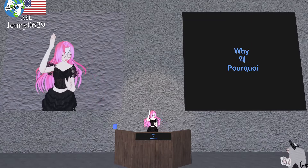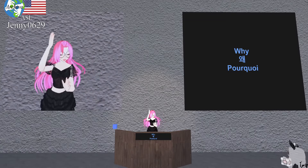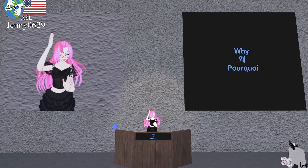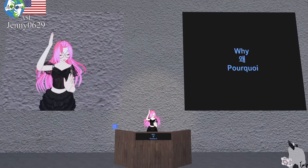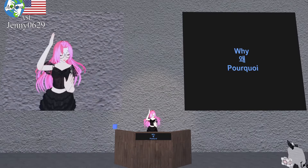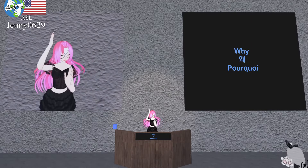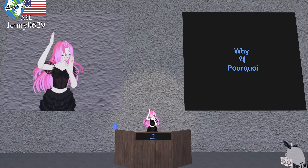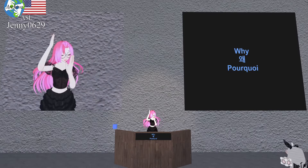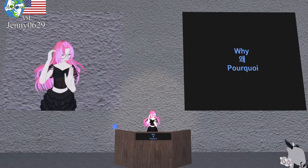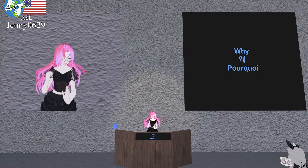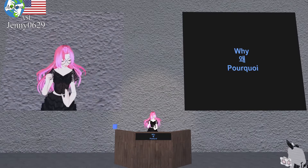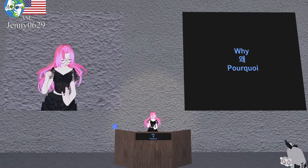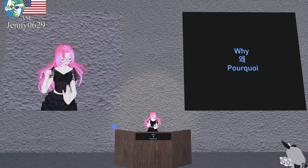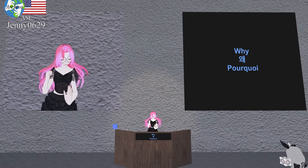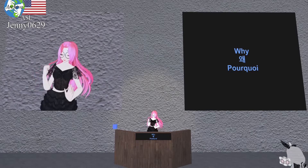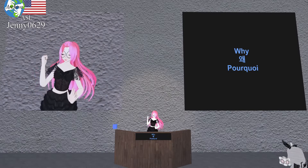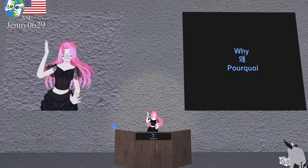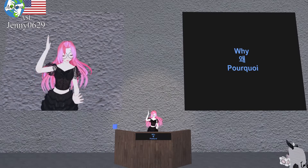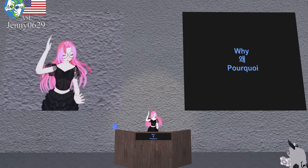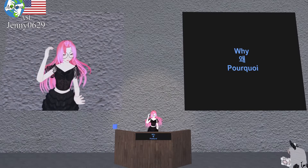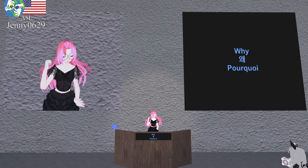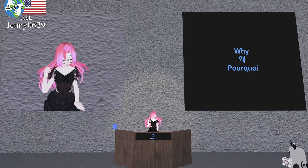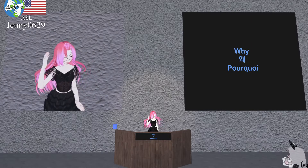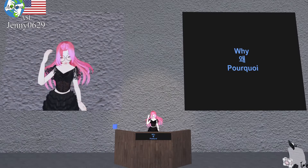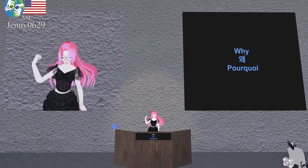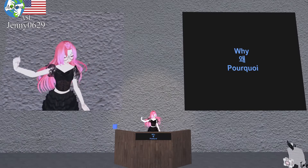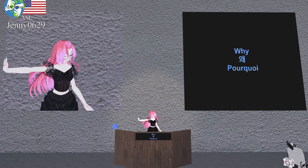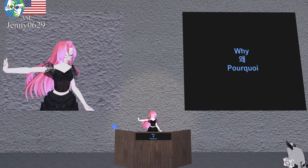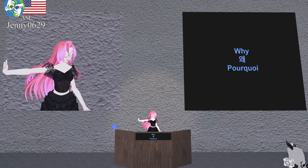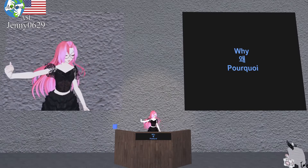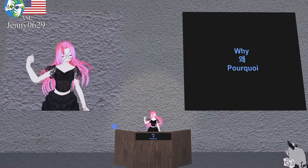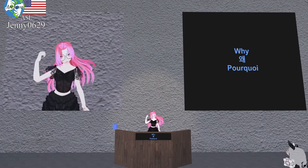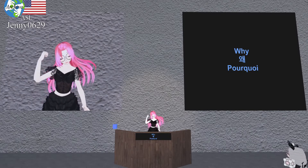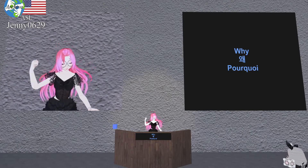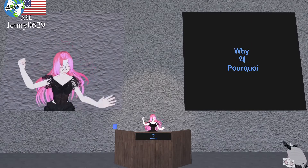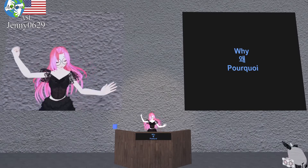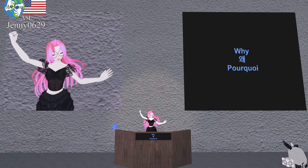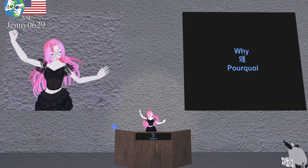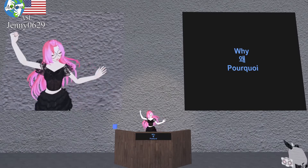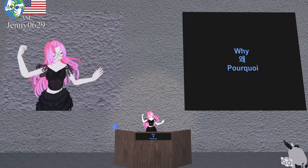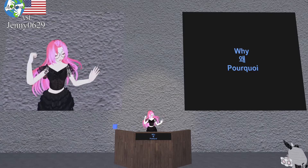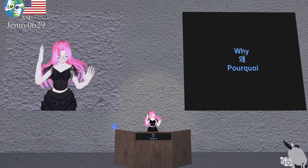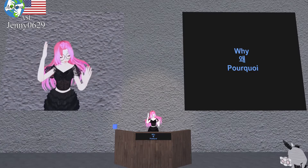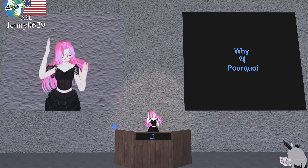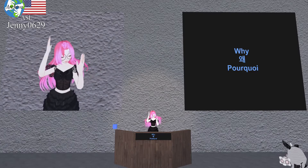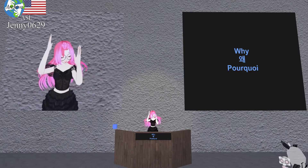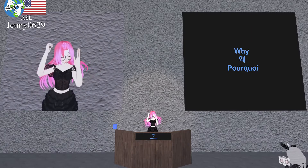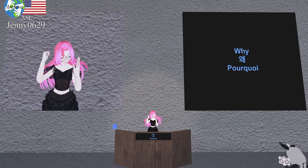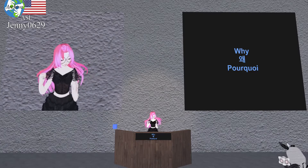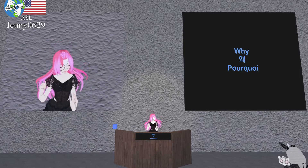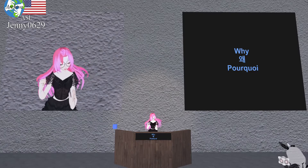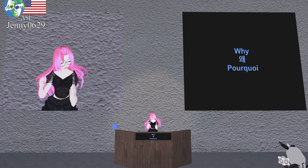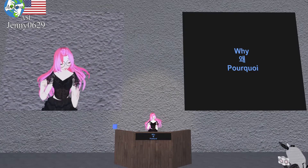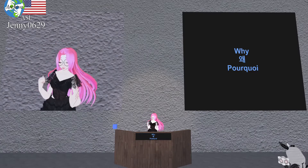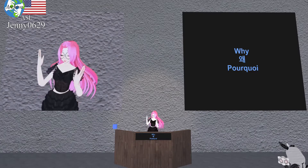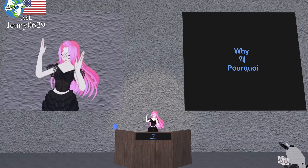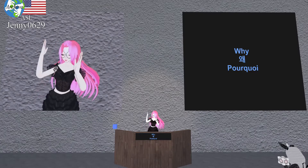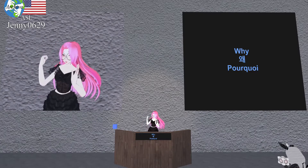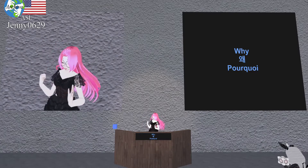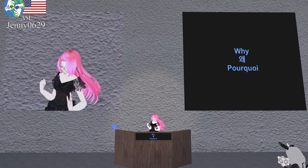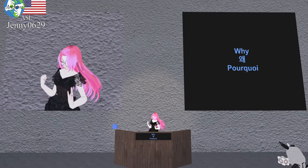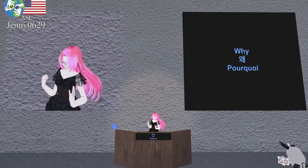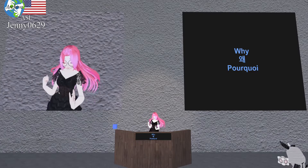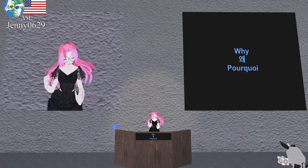out. You're just going straight down. Y. Not like this. Not up here. You're just going straight line